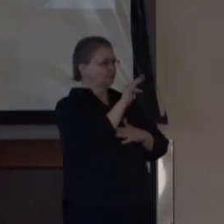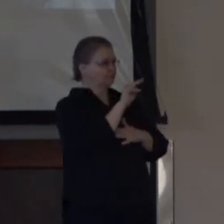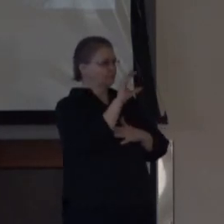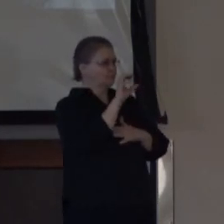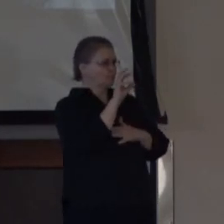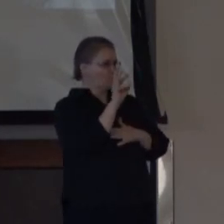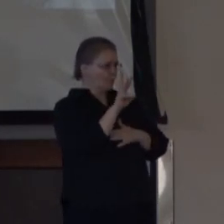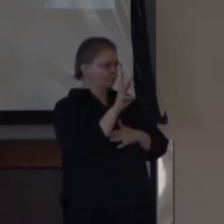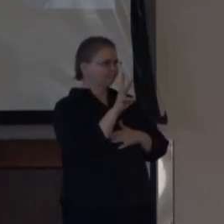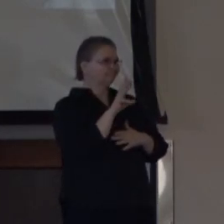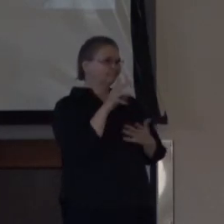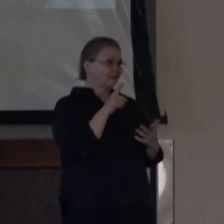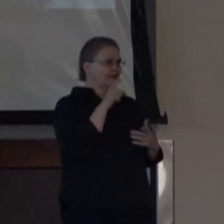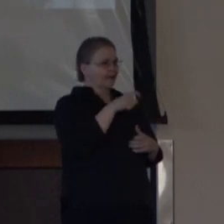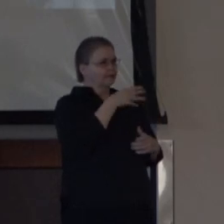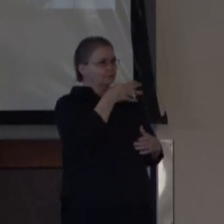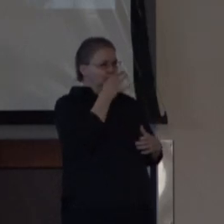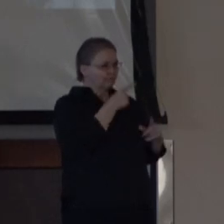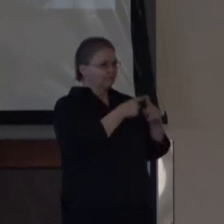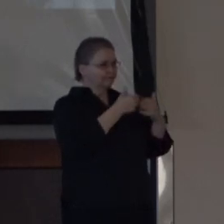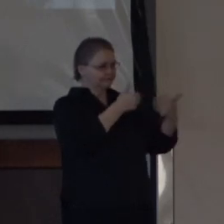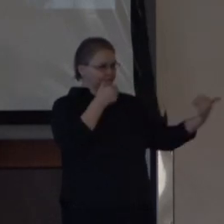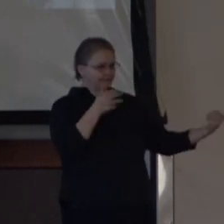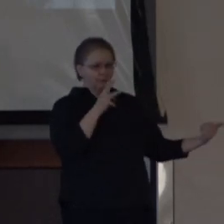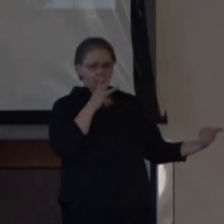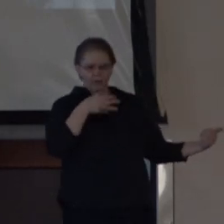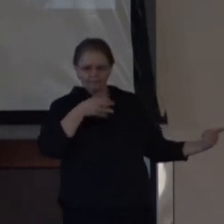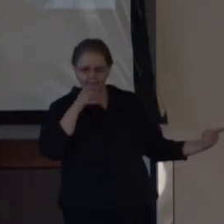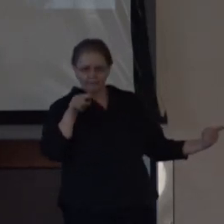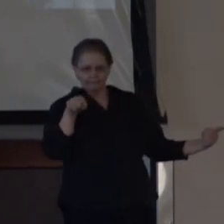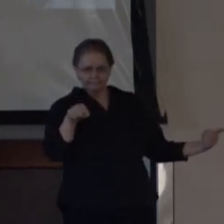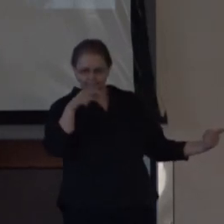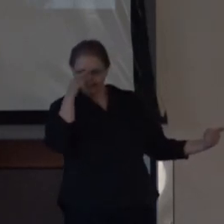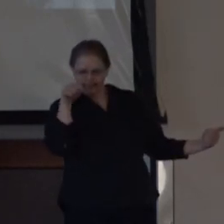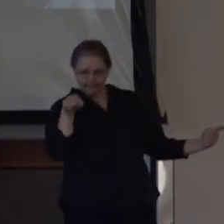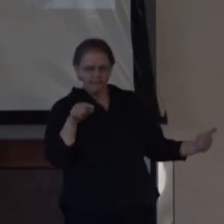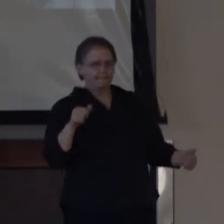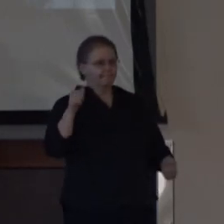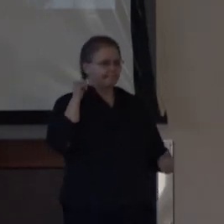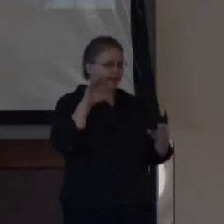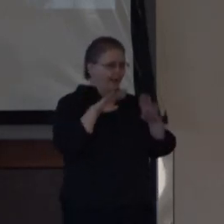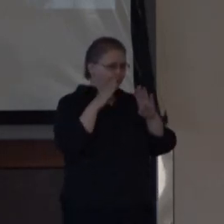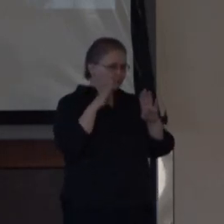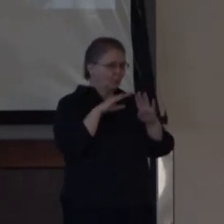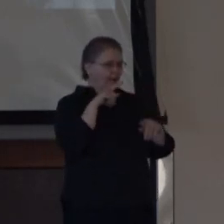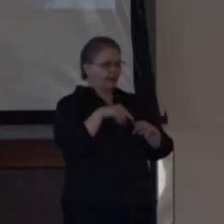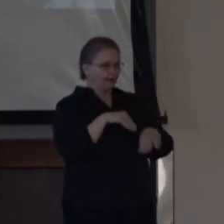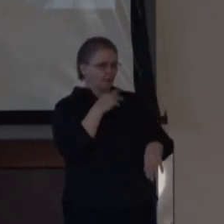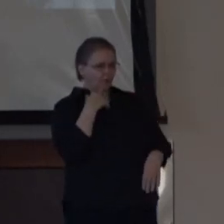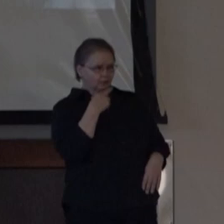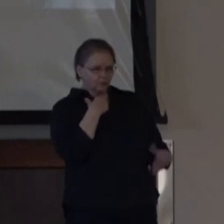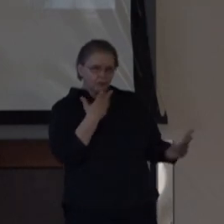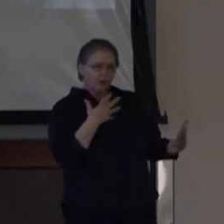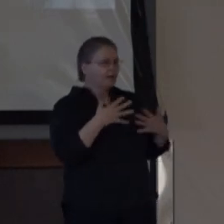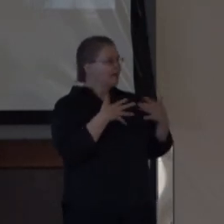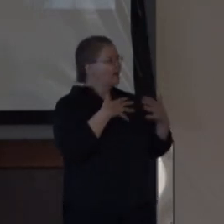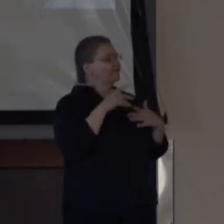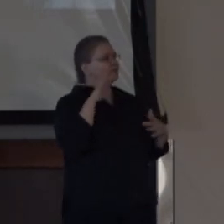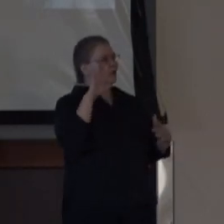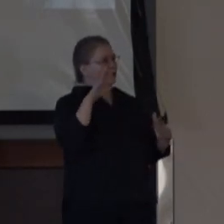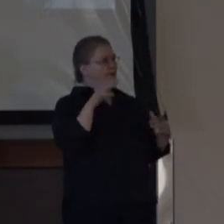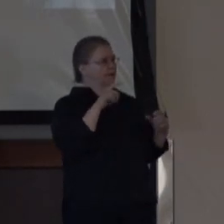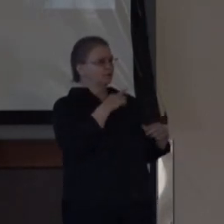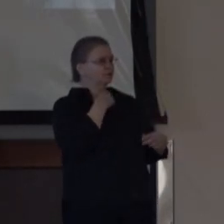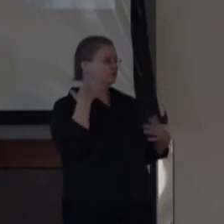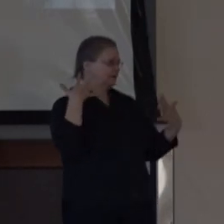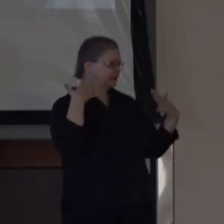meaning that he drank from separate drinking fountains and entered in the back doors of those restaurants, even though he put his life on the line for this